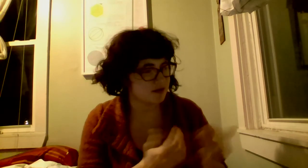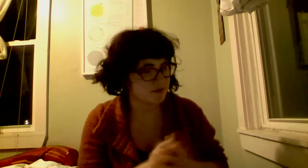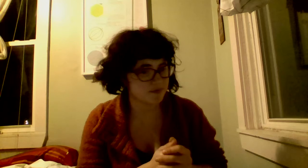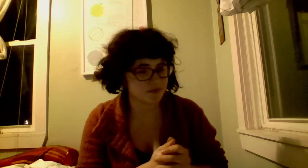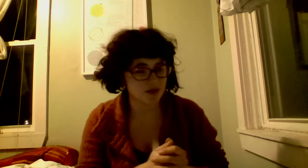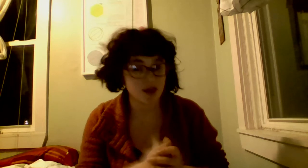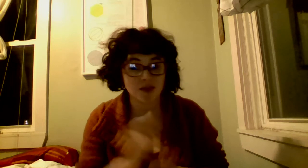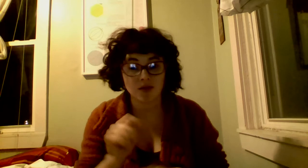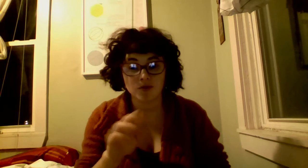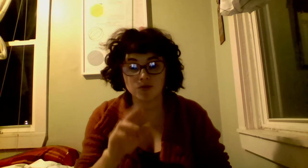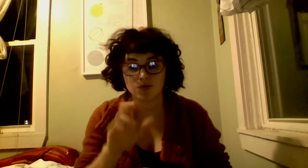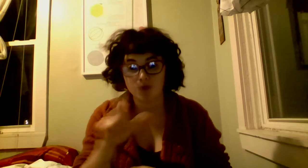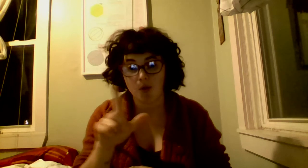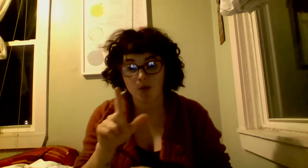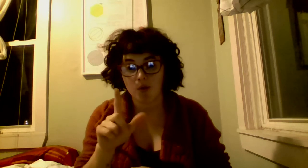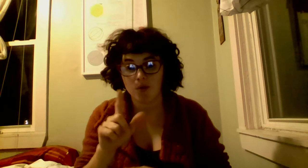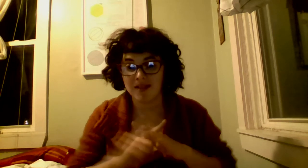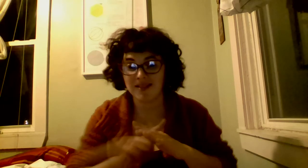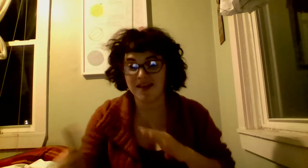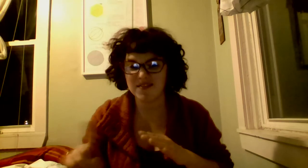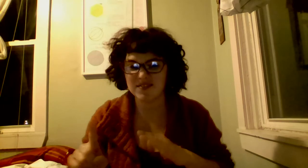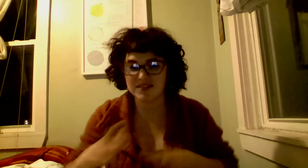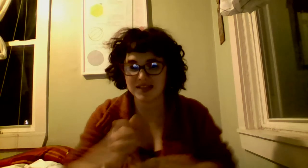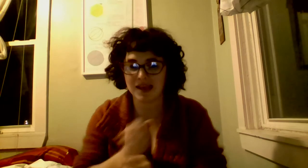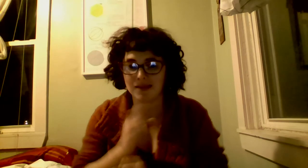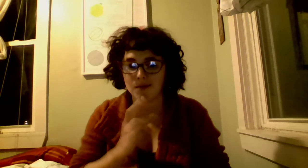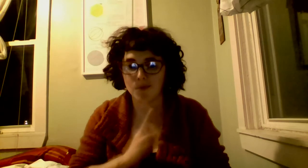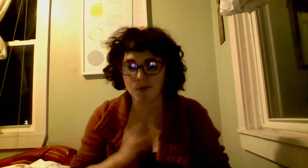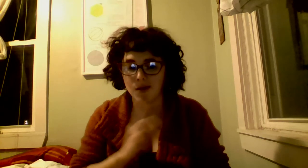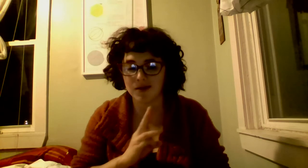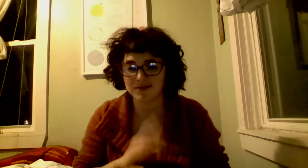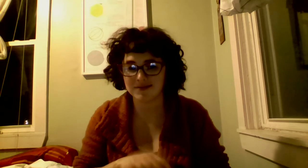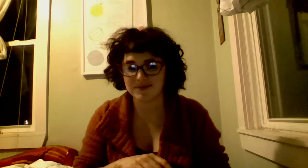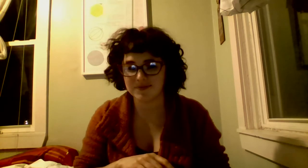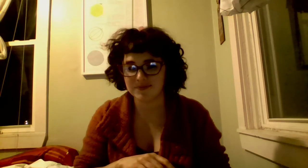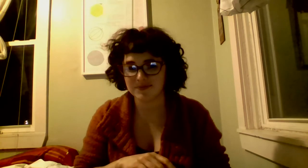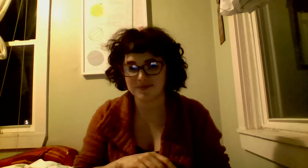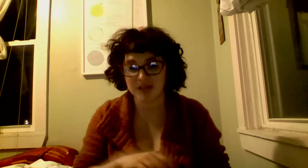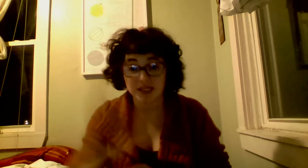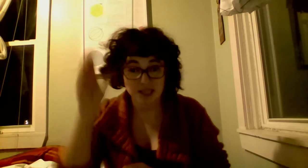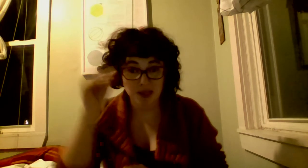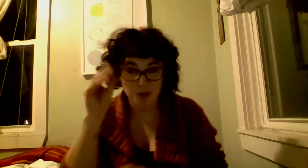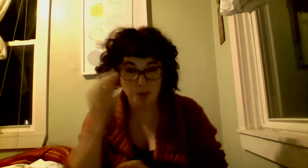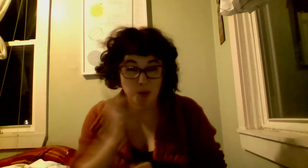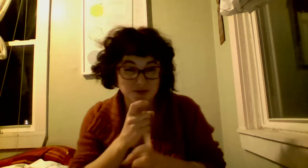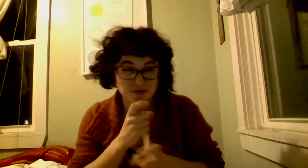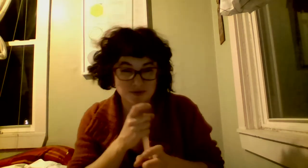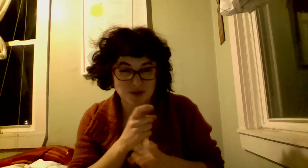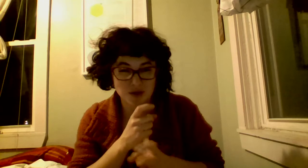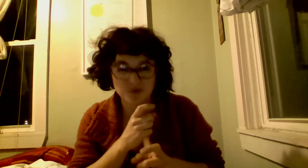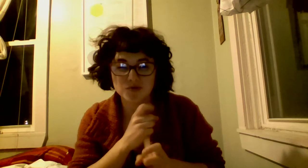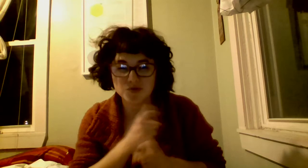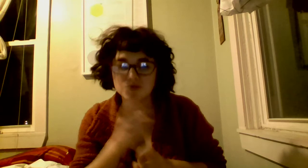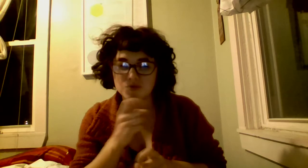The Ashland made up the fire. The troll got the big, huge bucket that, filled it with water, and they filled that whole thing with